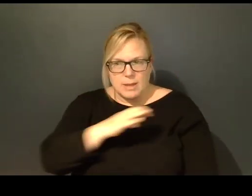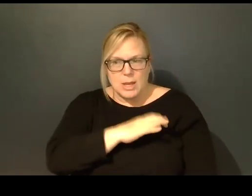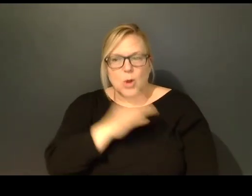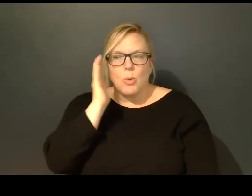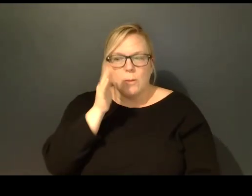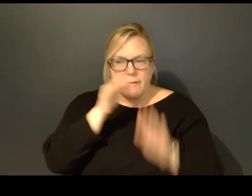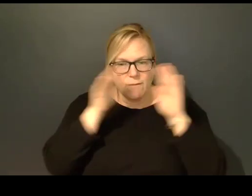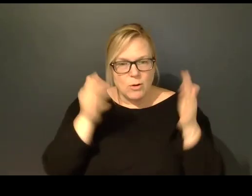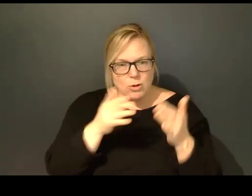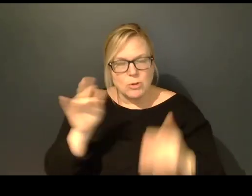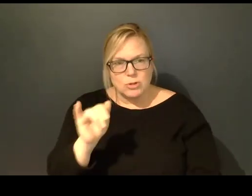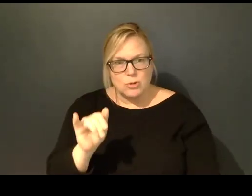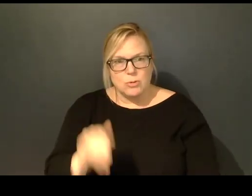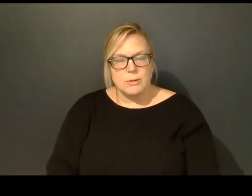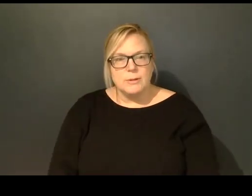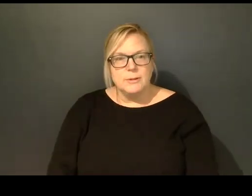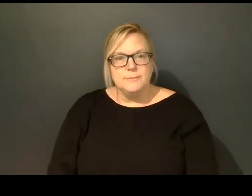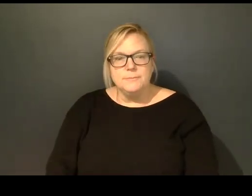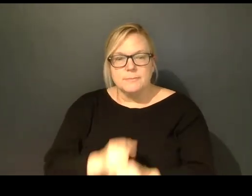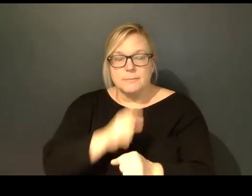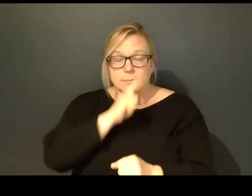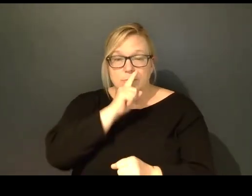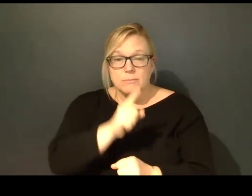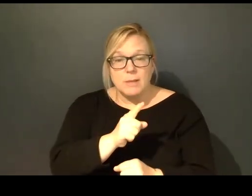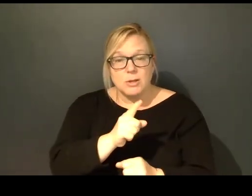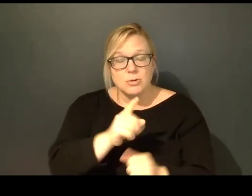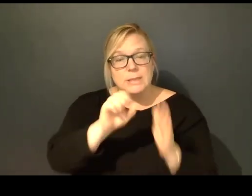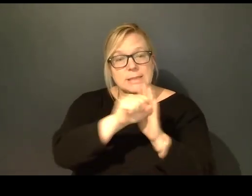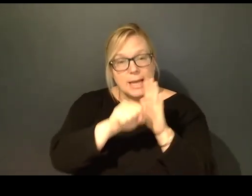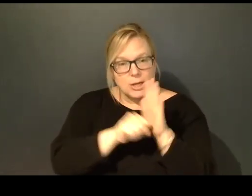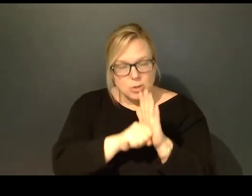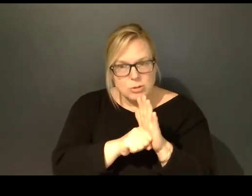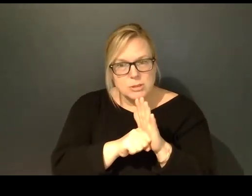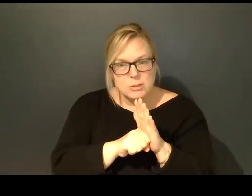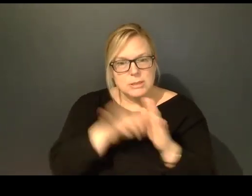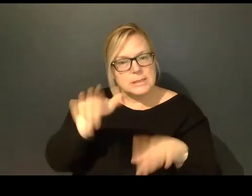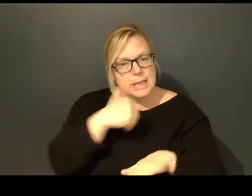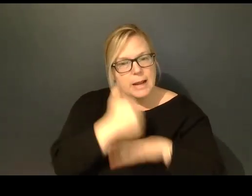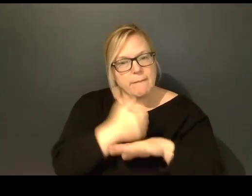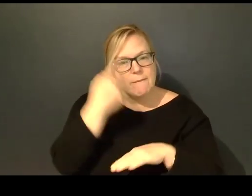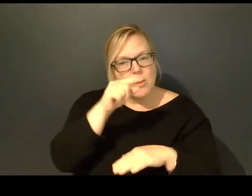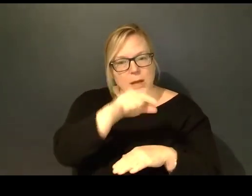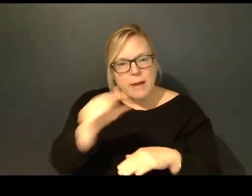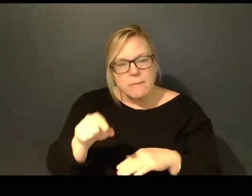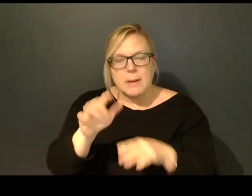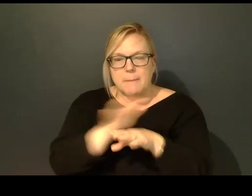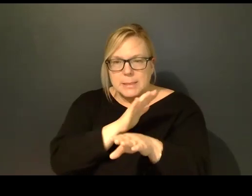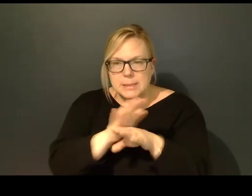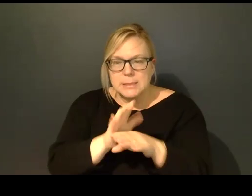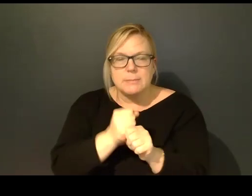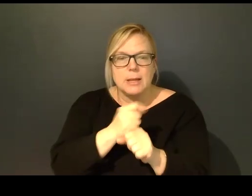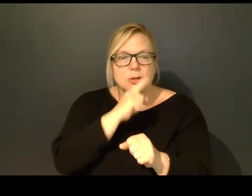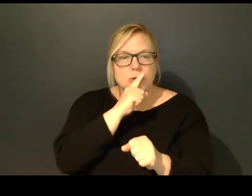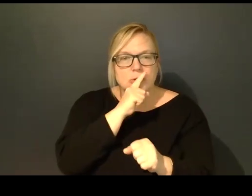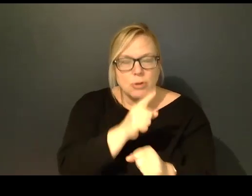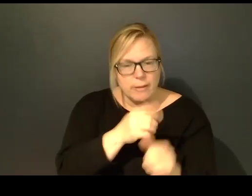well, ensuring that standards are put in place for government and businesses to ensure that there